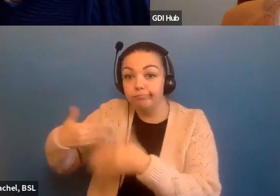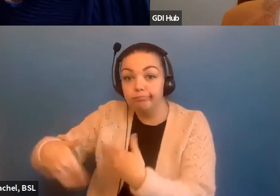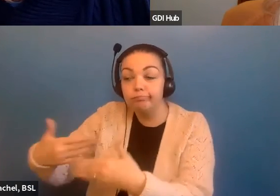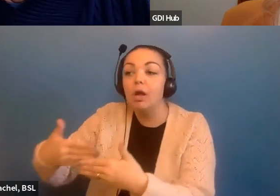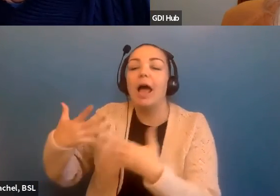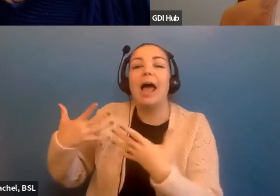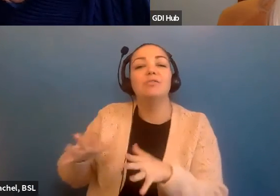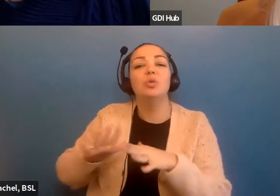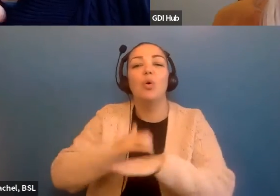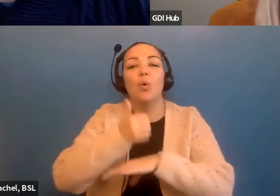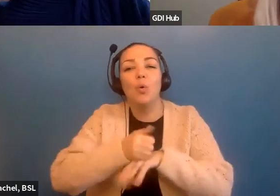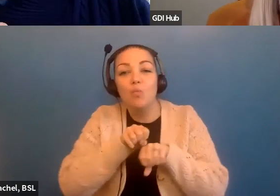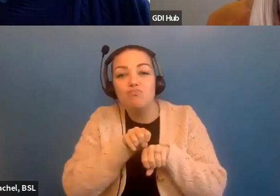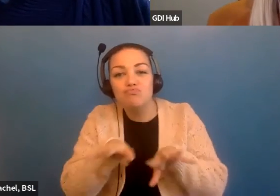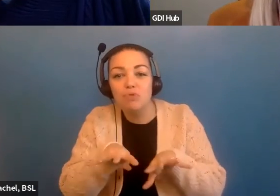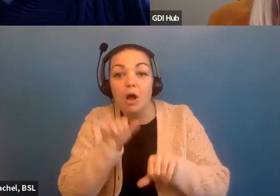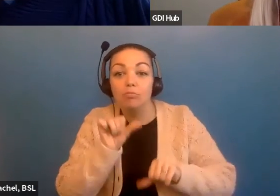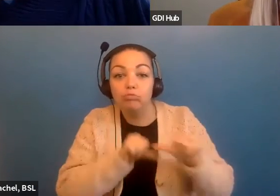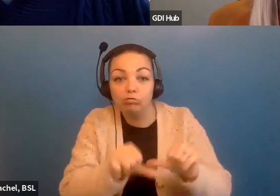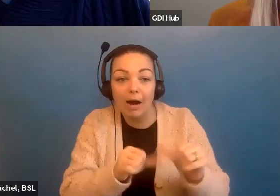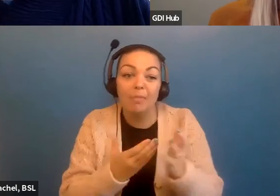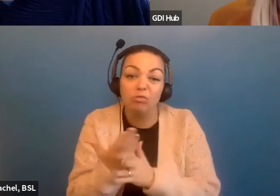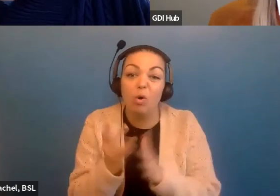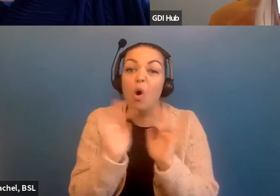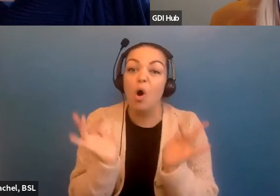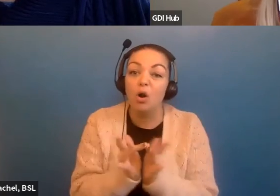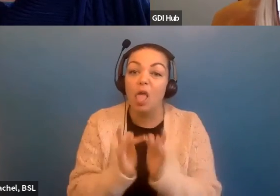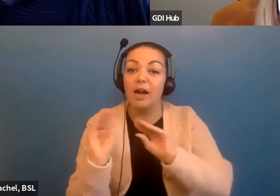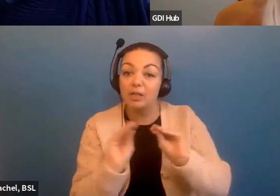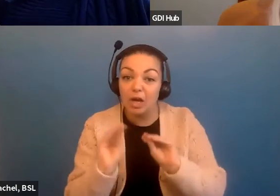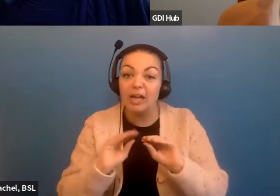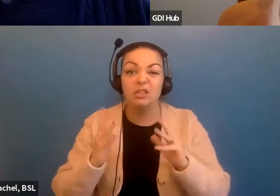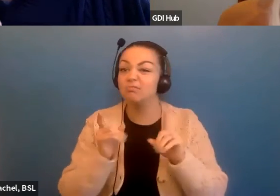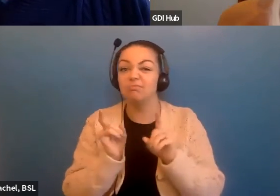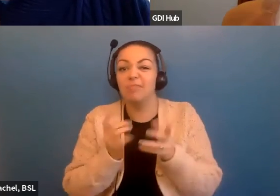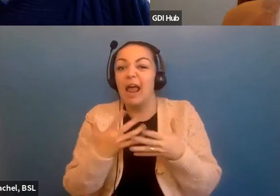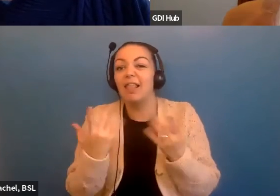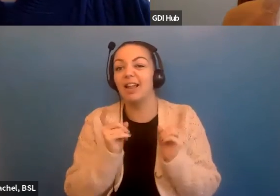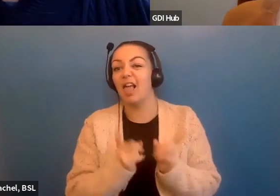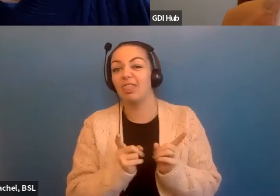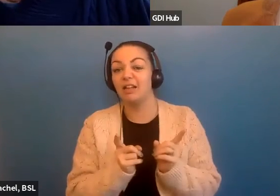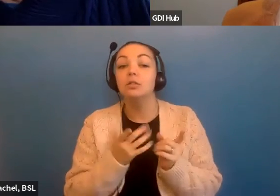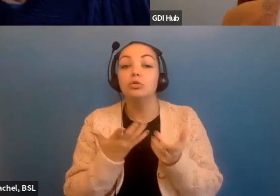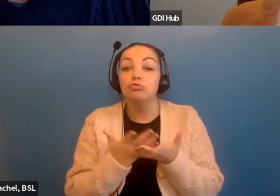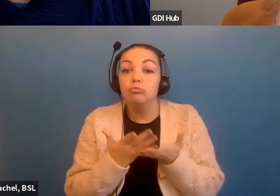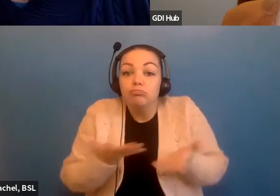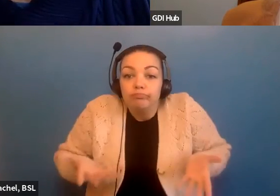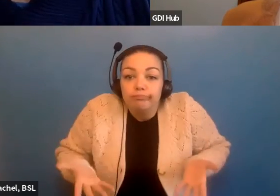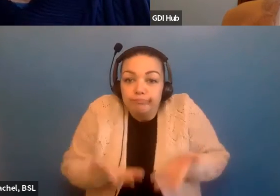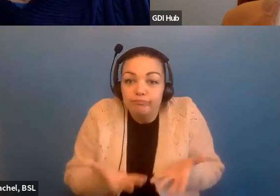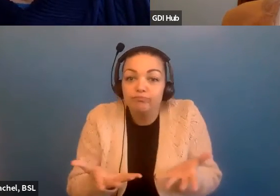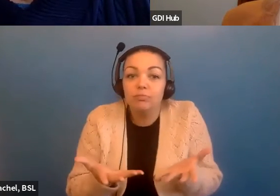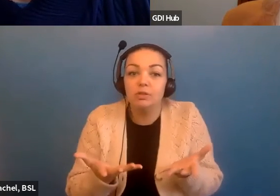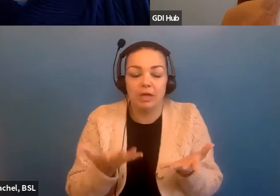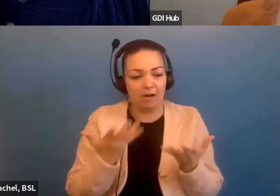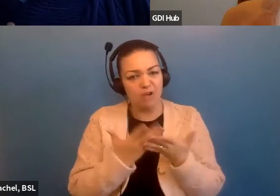especially through online education processes and such like, to really push it and make it a very vital